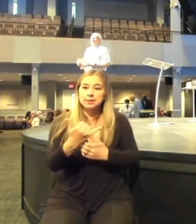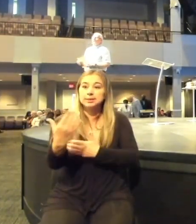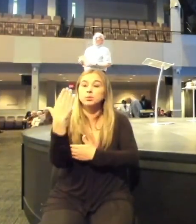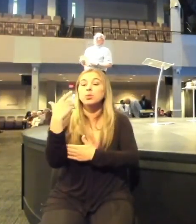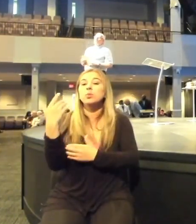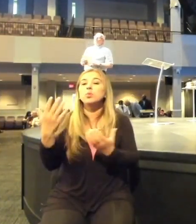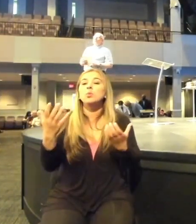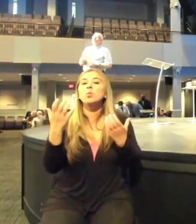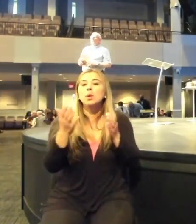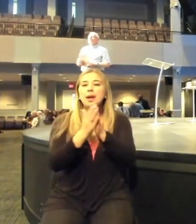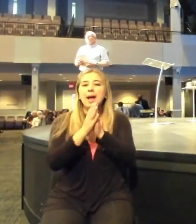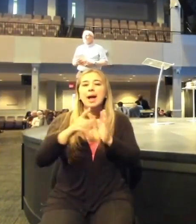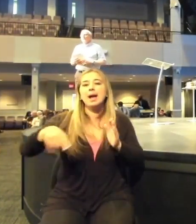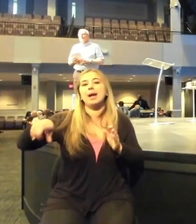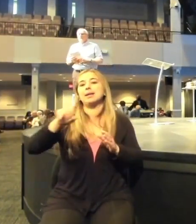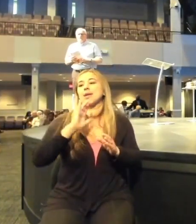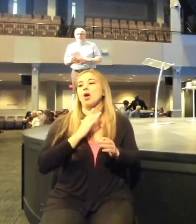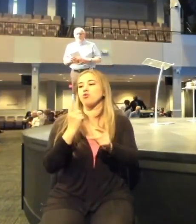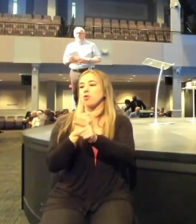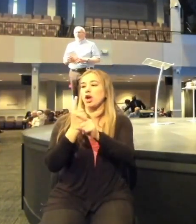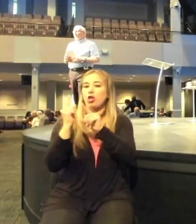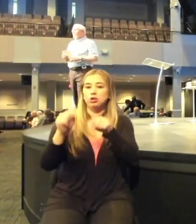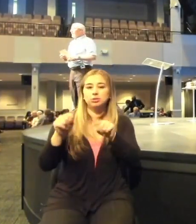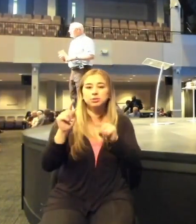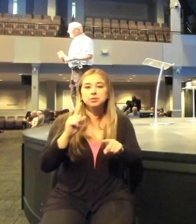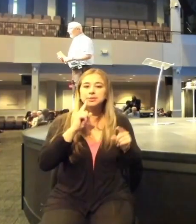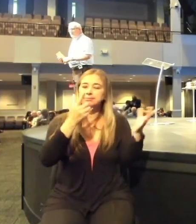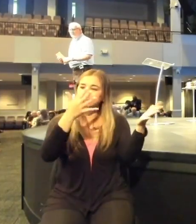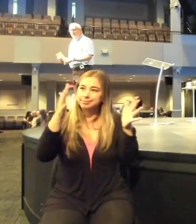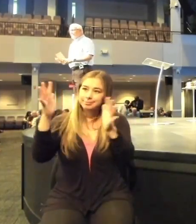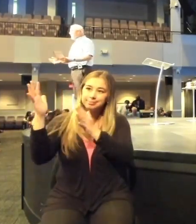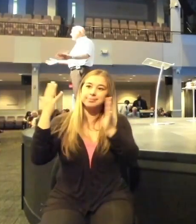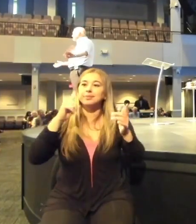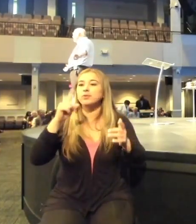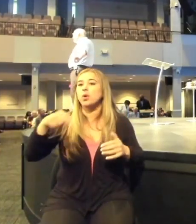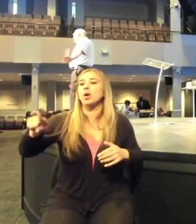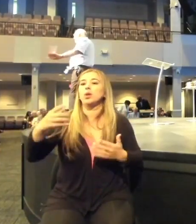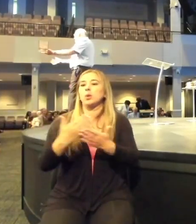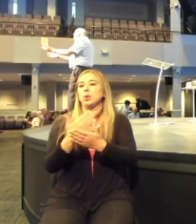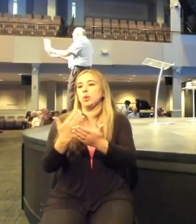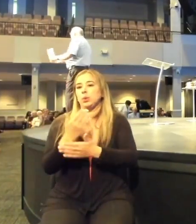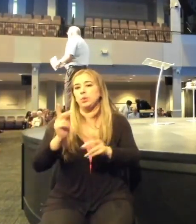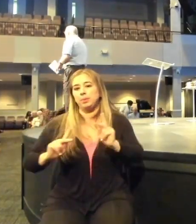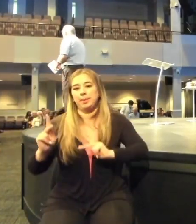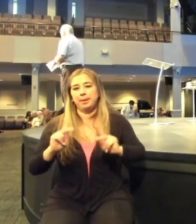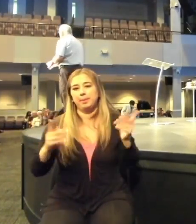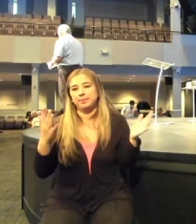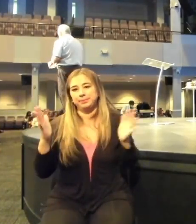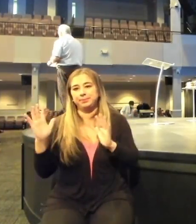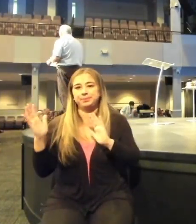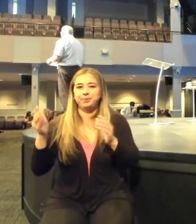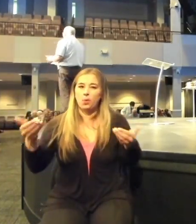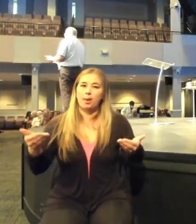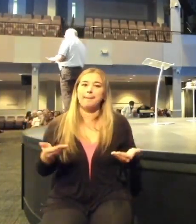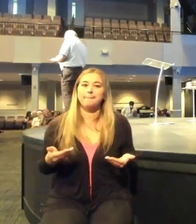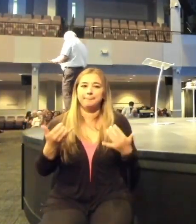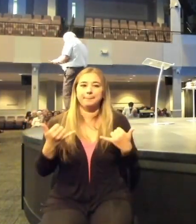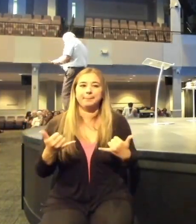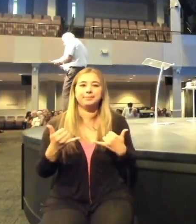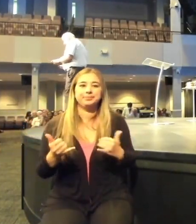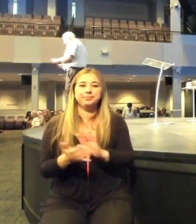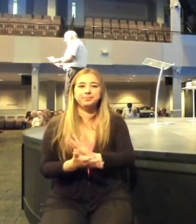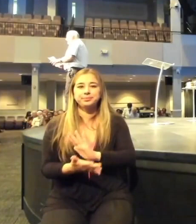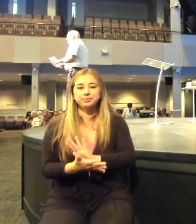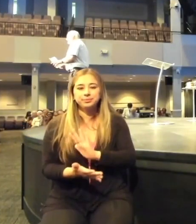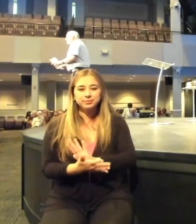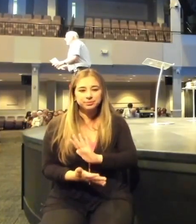we'd like to ask all of our regulars to give a good, strong round of applause for those with us for the first time. Could you welcome them in today?